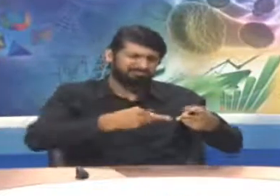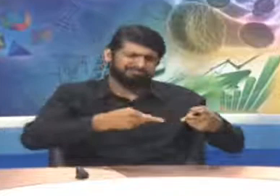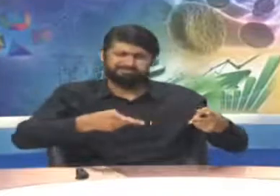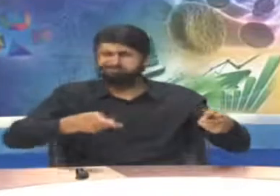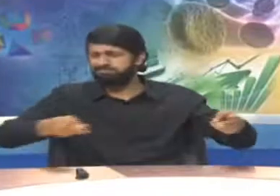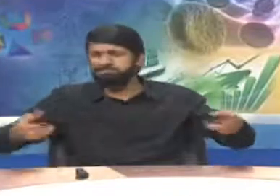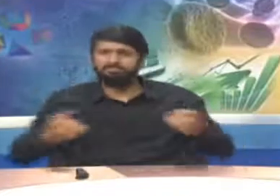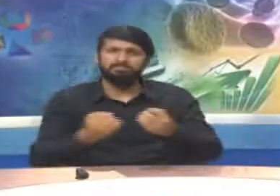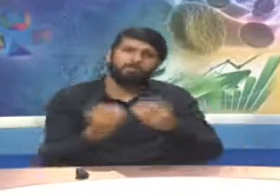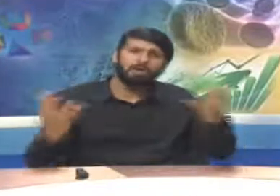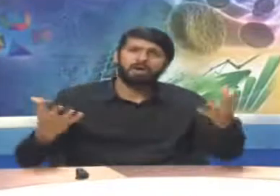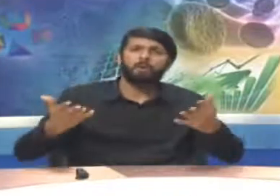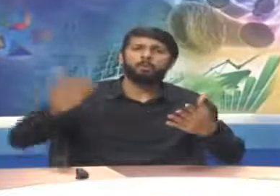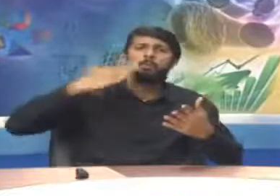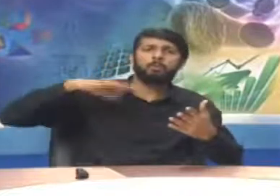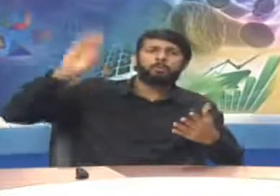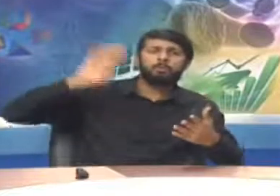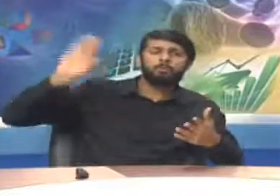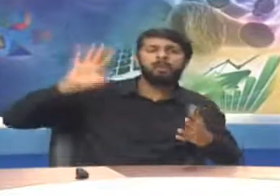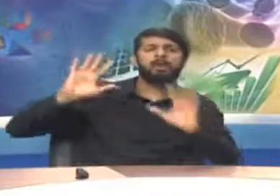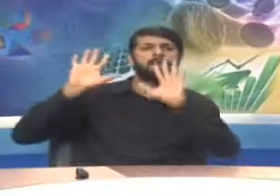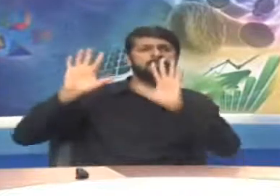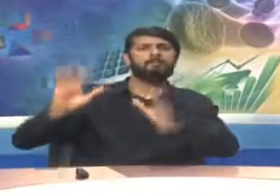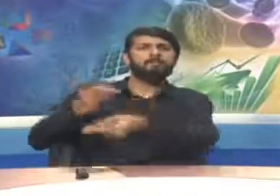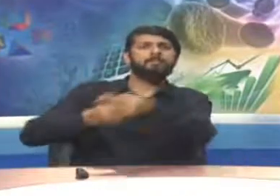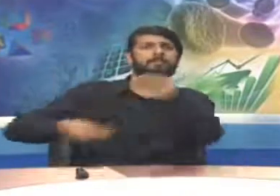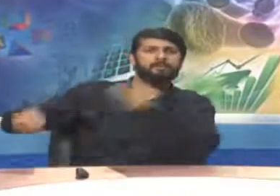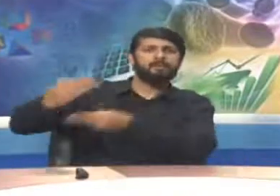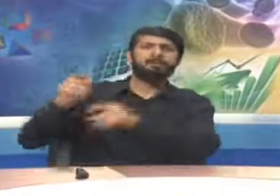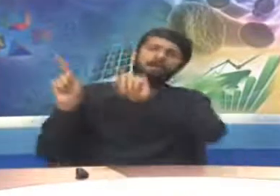materially development.